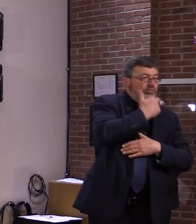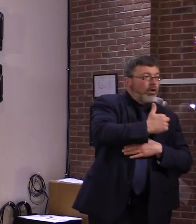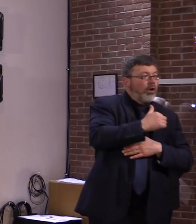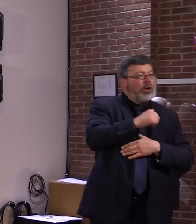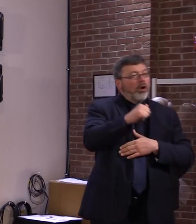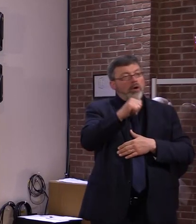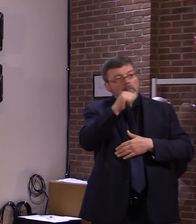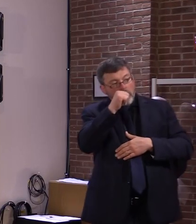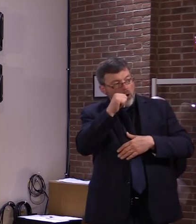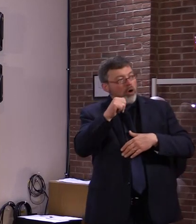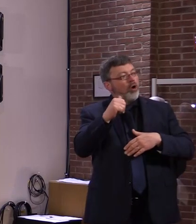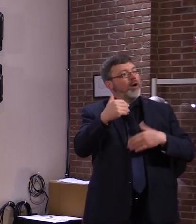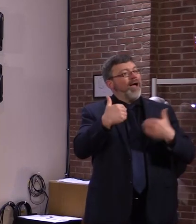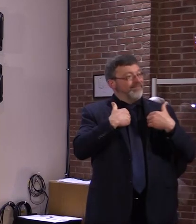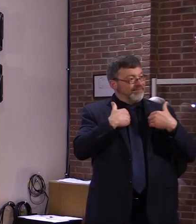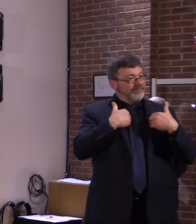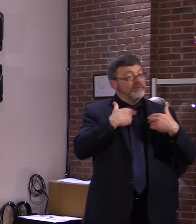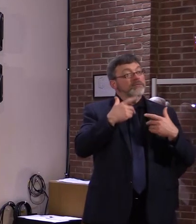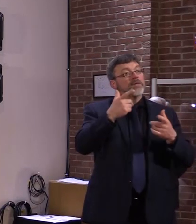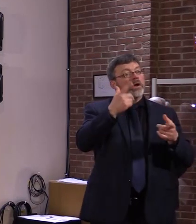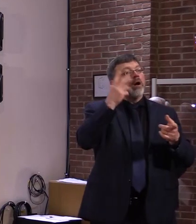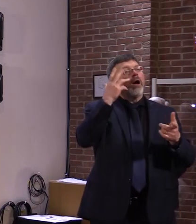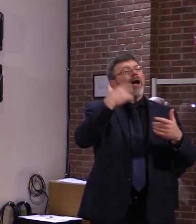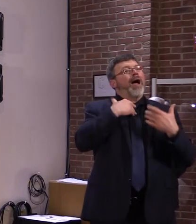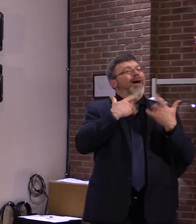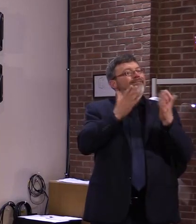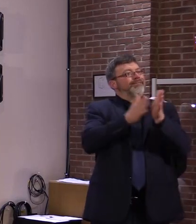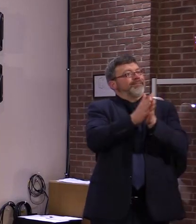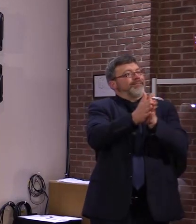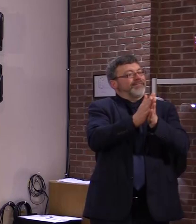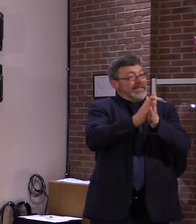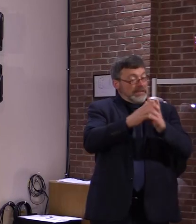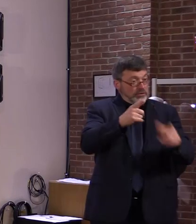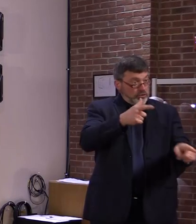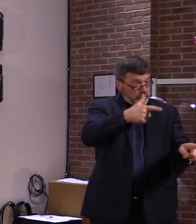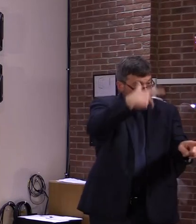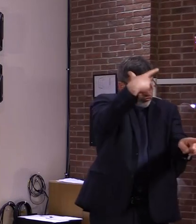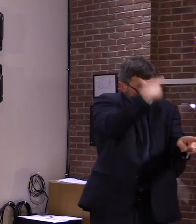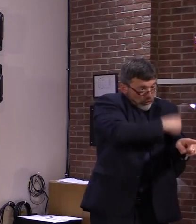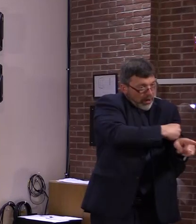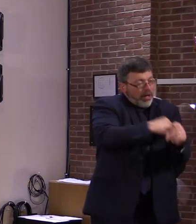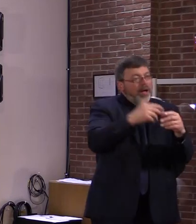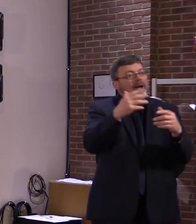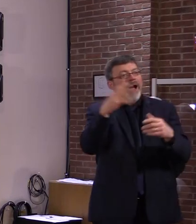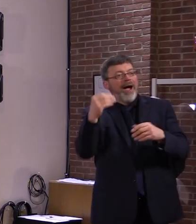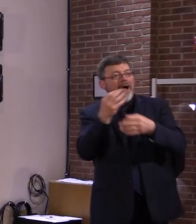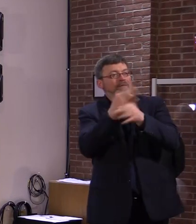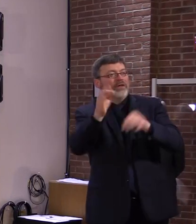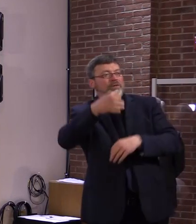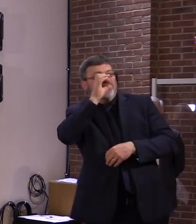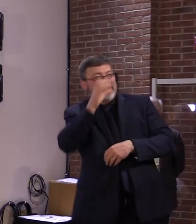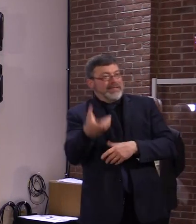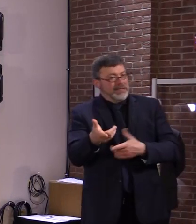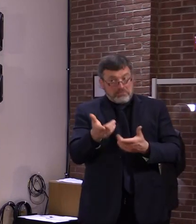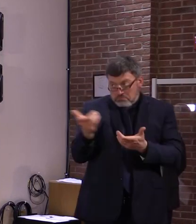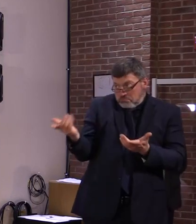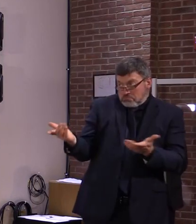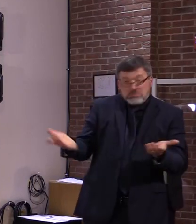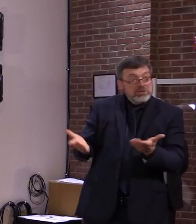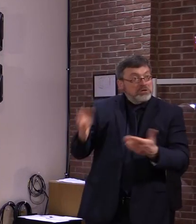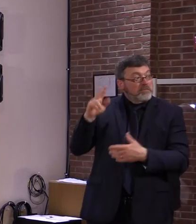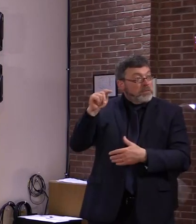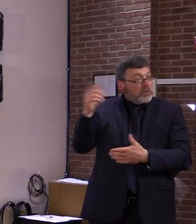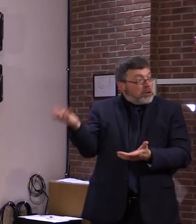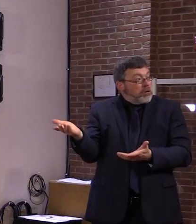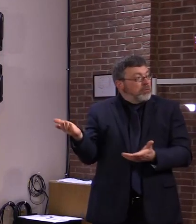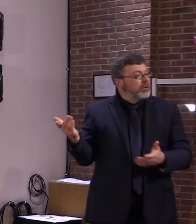speak. Incentives like that encouraged, or? Well, again, what the individual businesses do, sure,